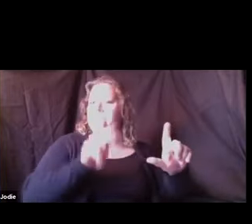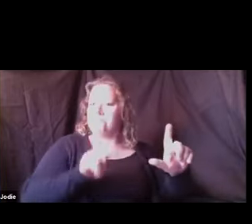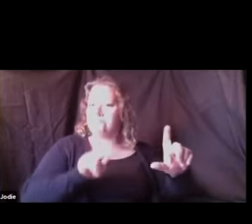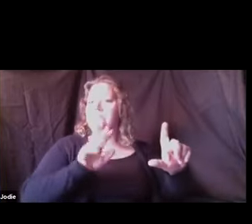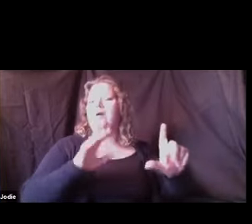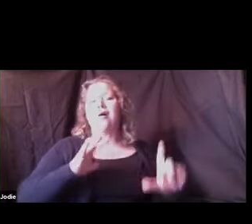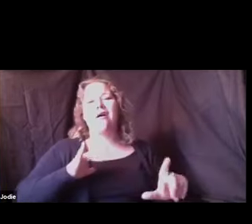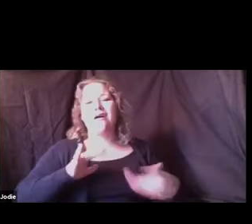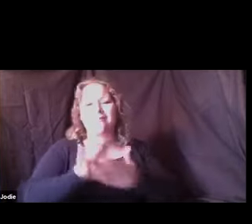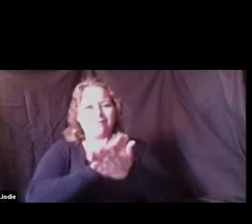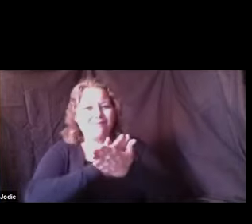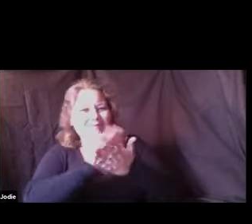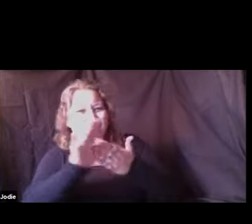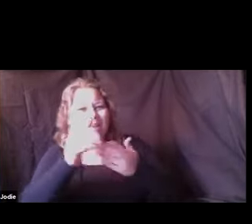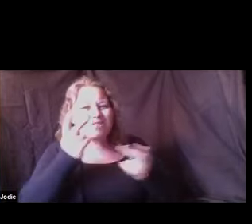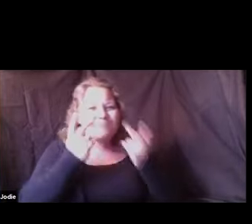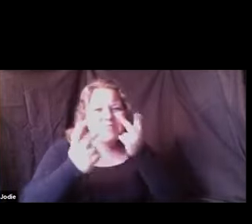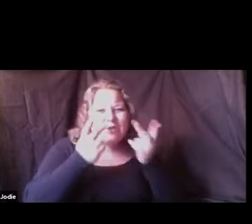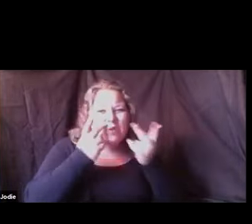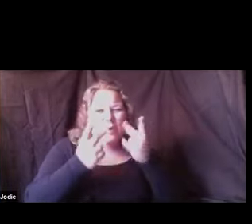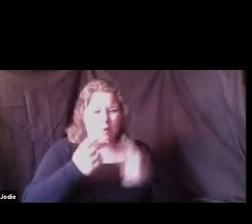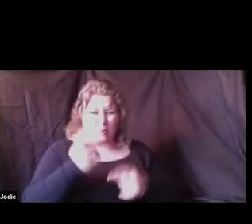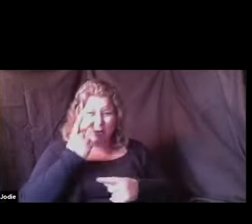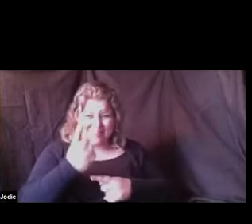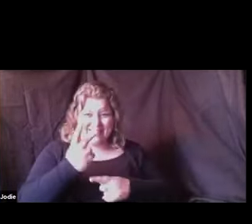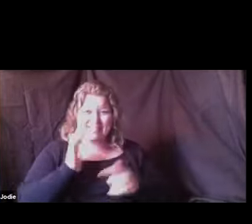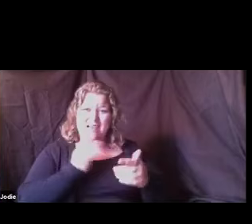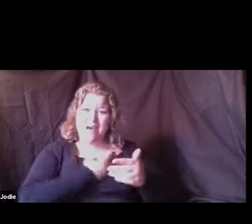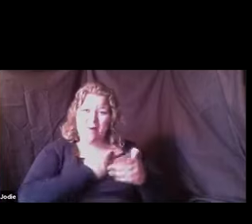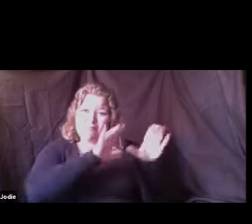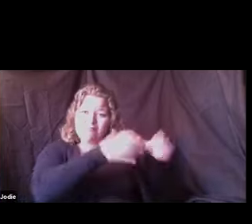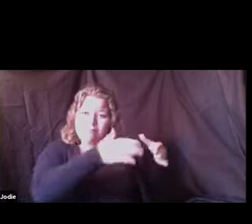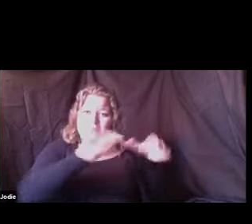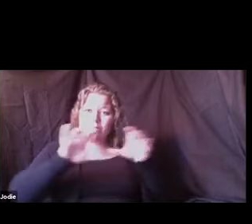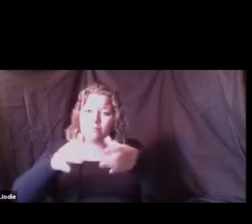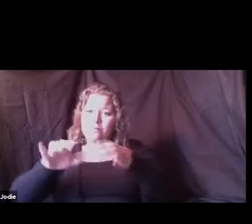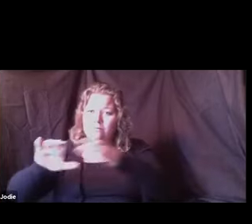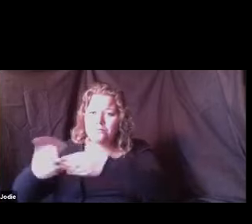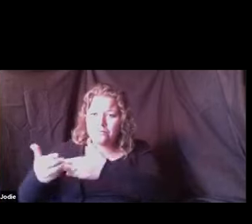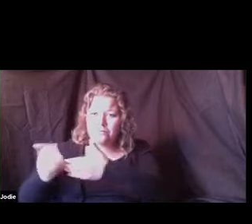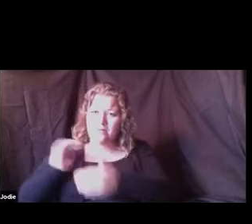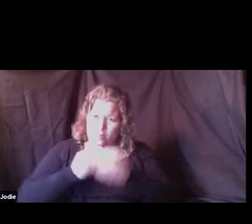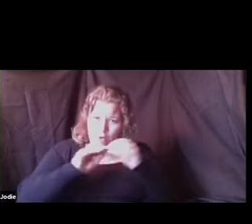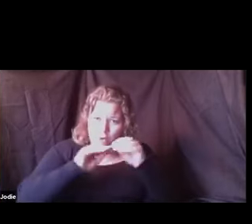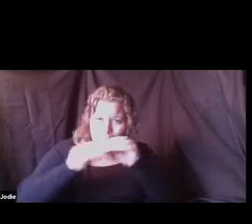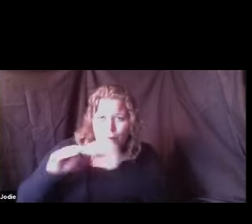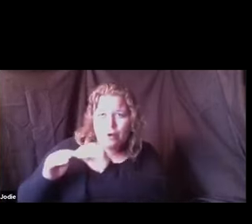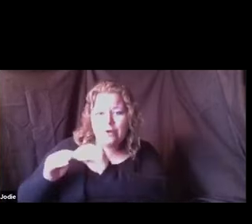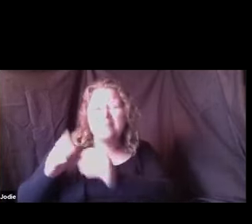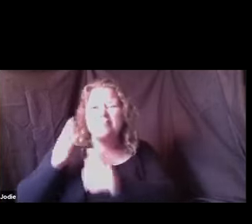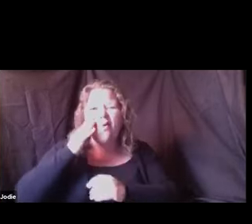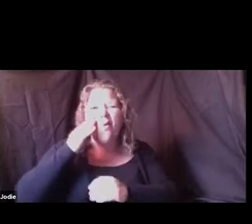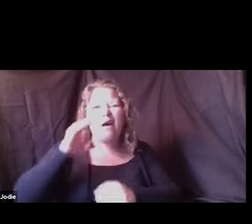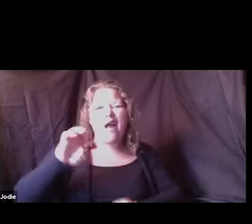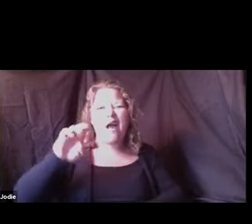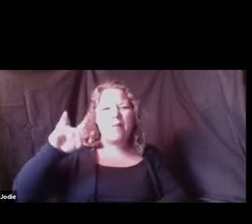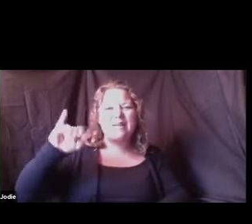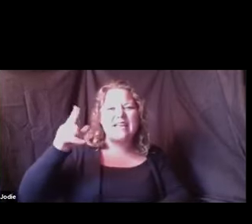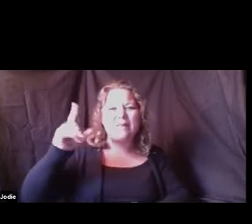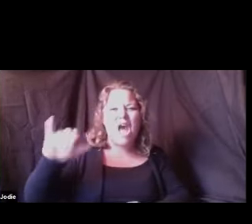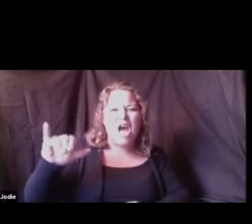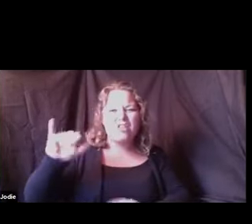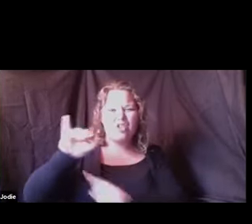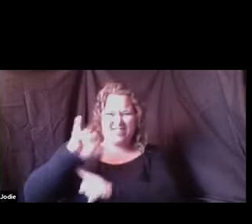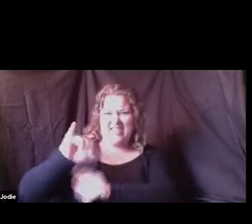visual of where each of our data categories are. So those categories being epidemiology, or what the disease